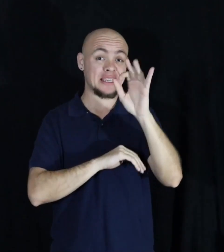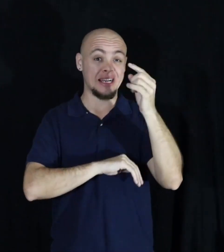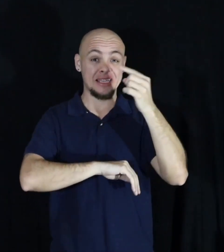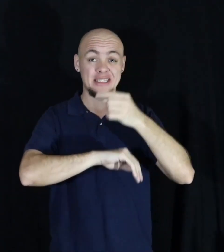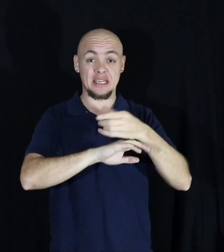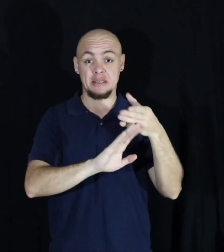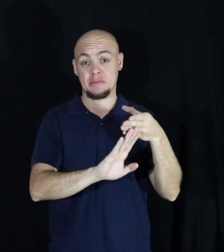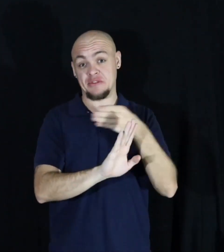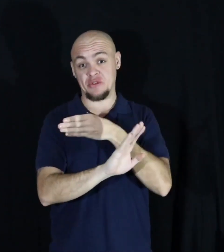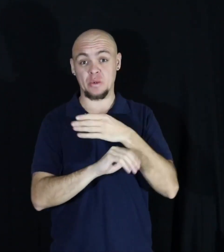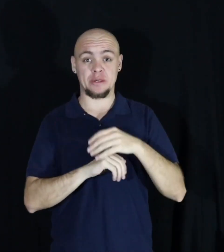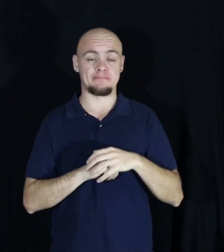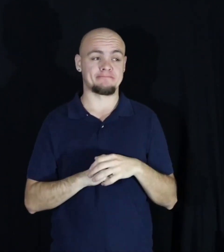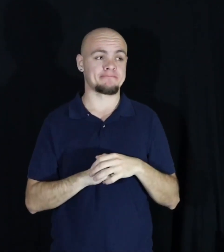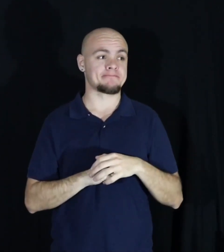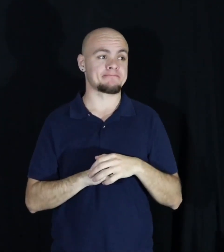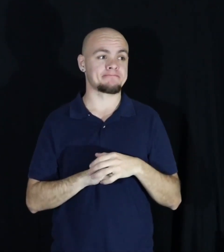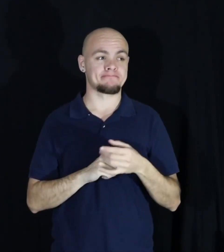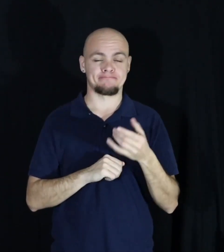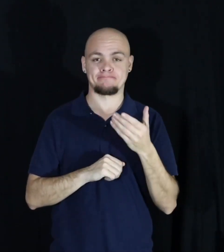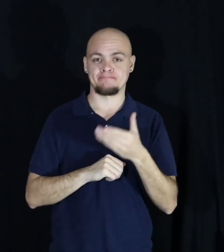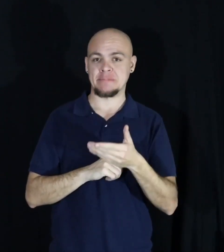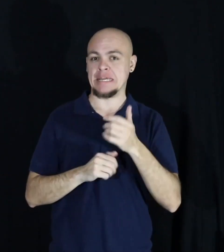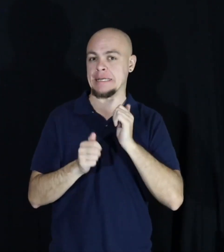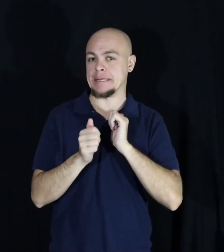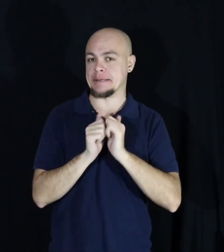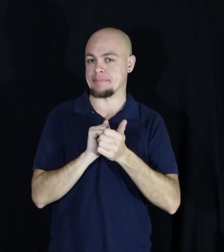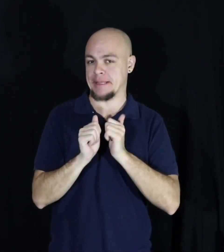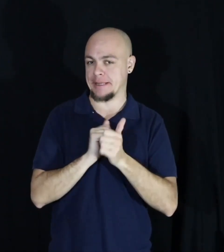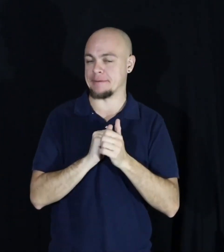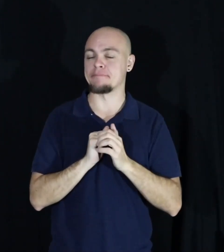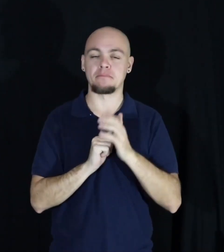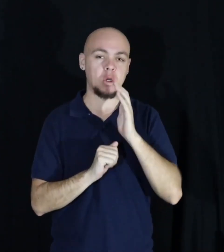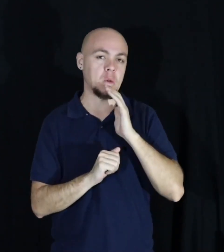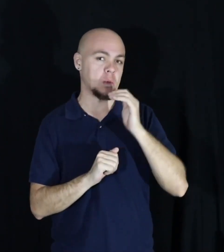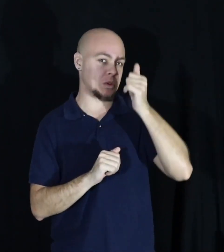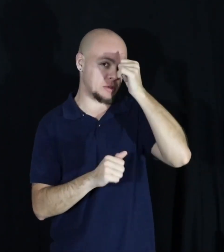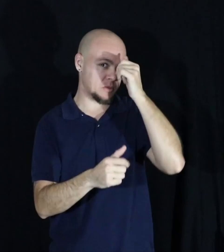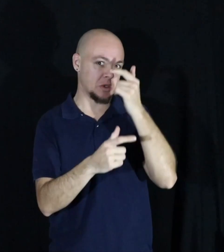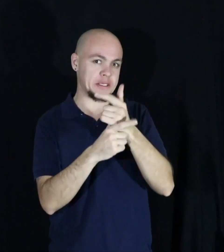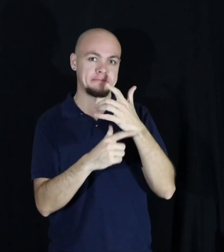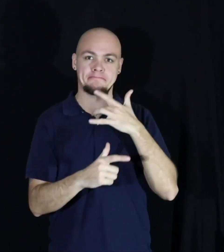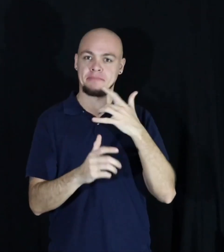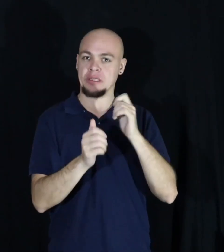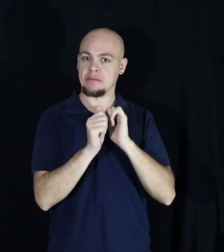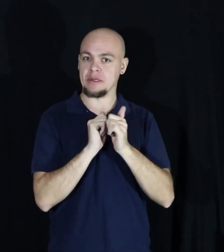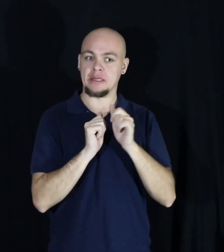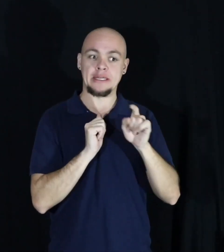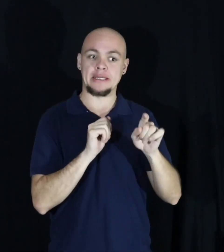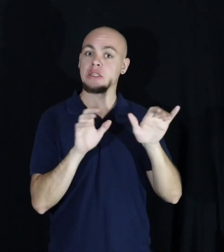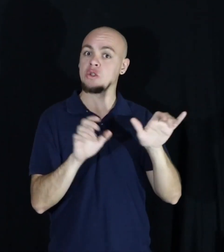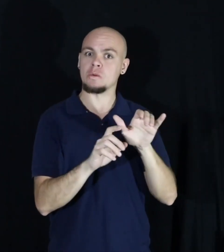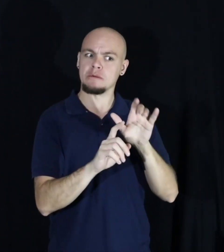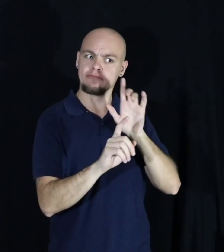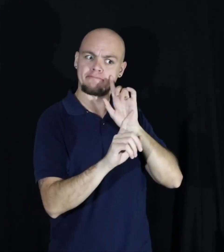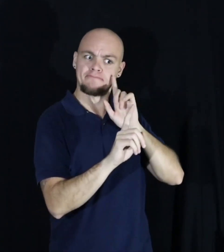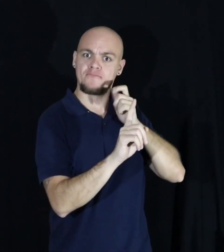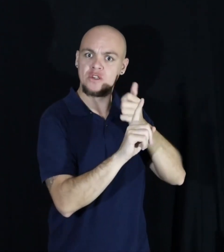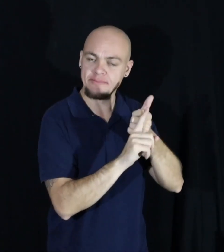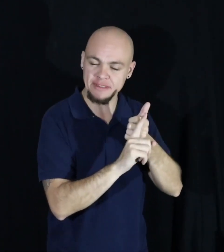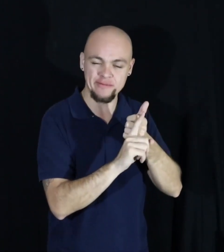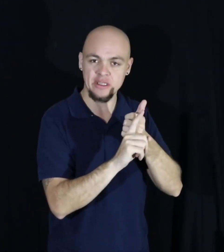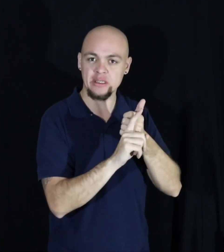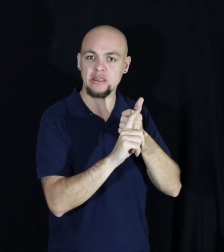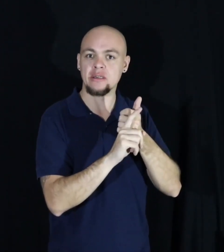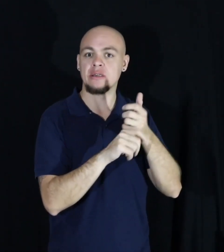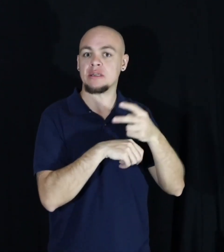earlier. Now, he was a competitive older brother, as most older brothers are, but don't worry, he didn't do it on purpose. He wasn't trying